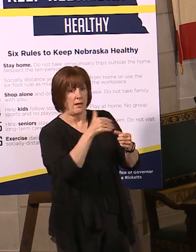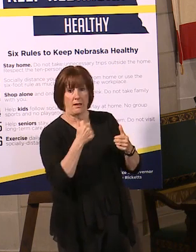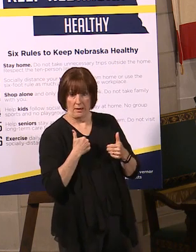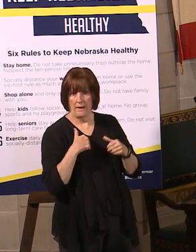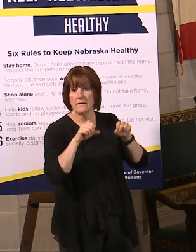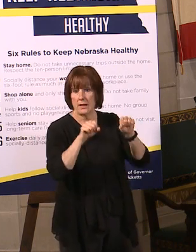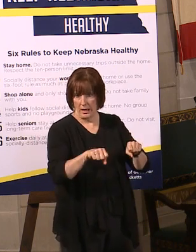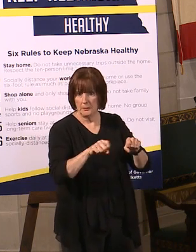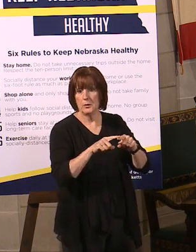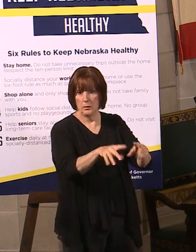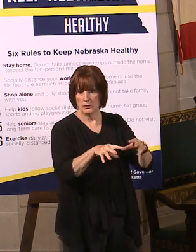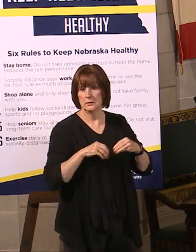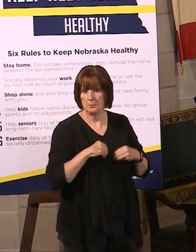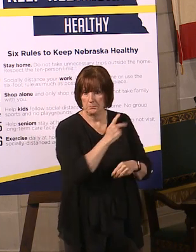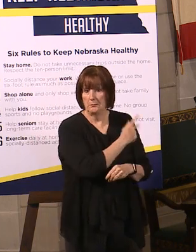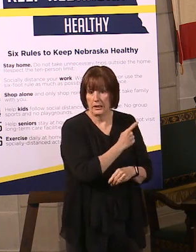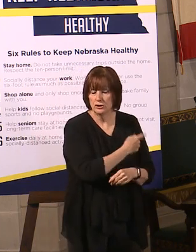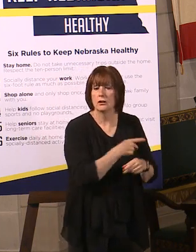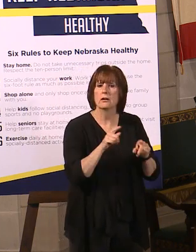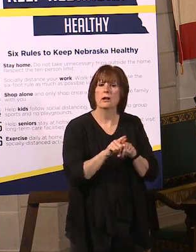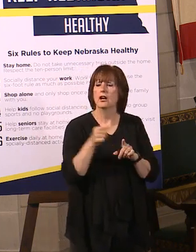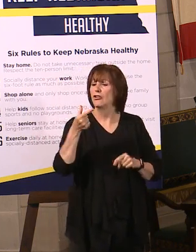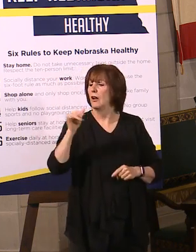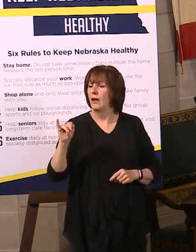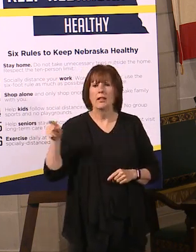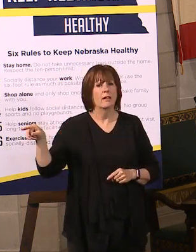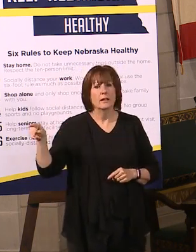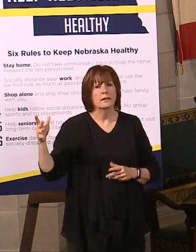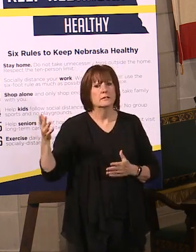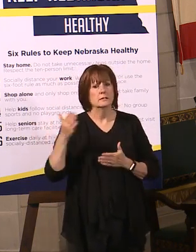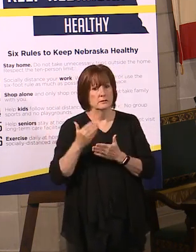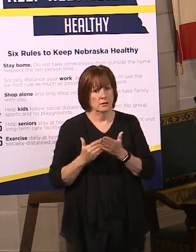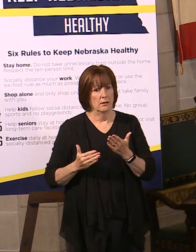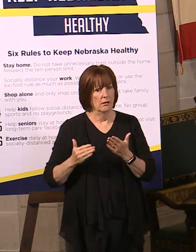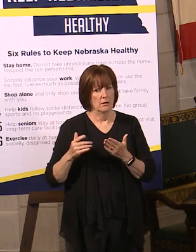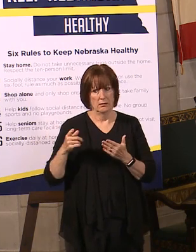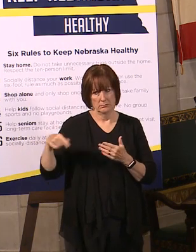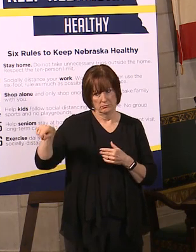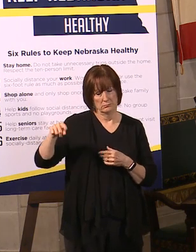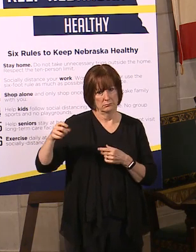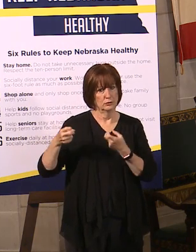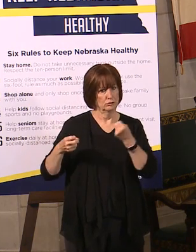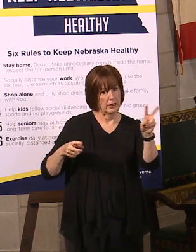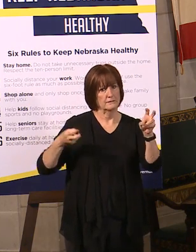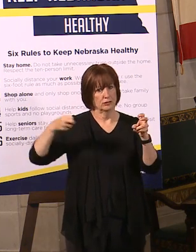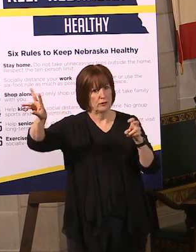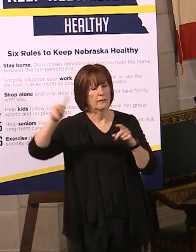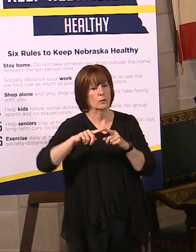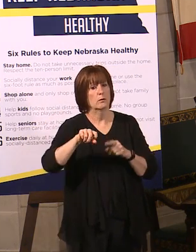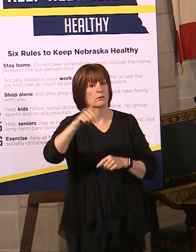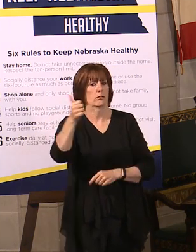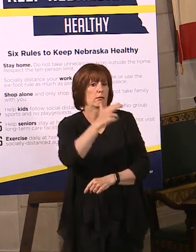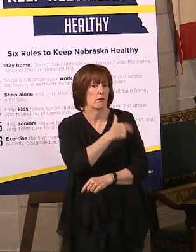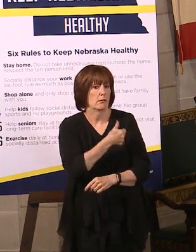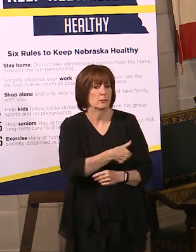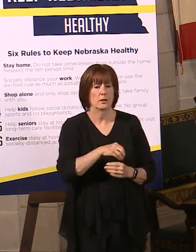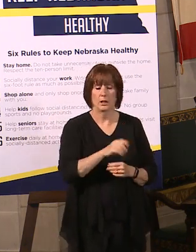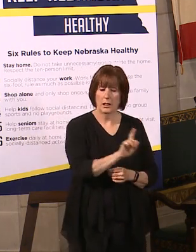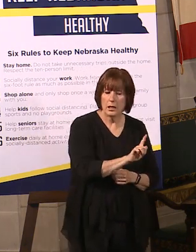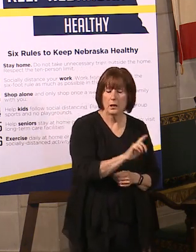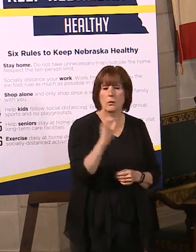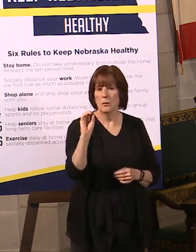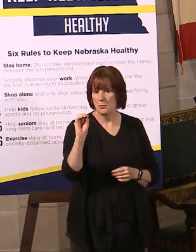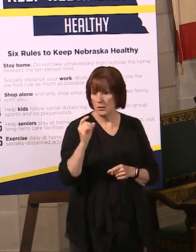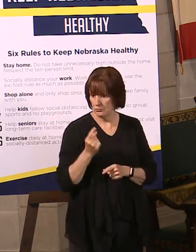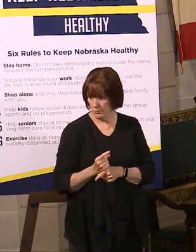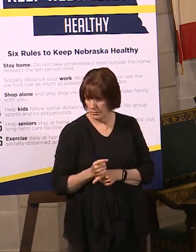for example, in Grand Island, at CHI St. Francis, CHI has transferred patients to other hospitals in Lincoln and Omaha primarily.